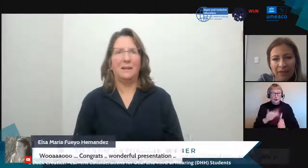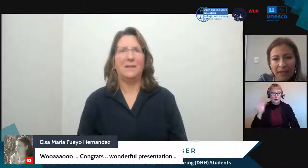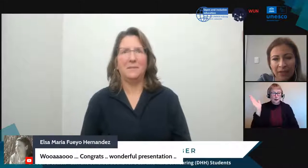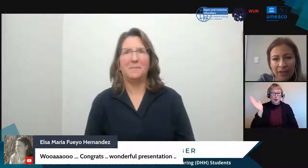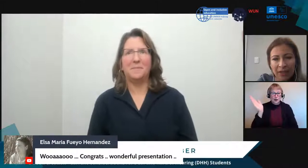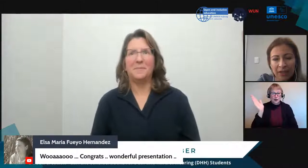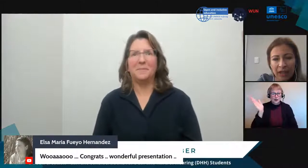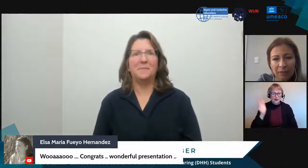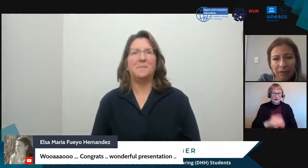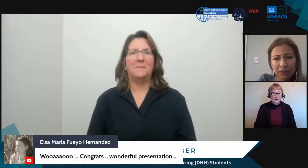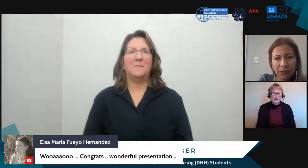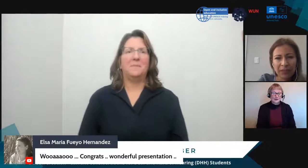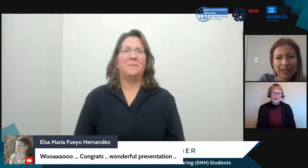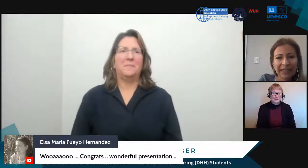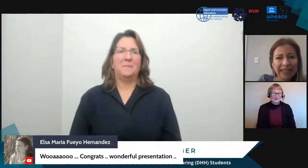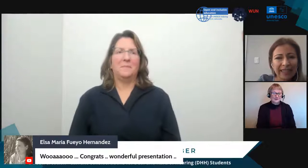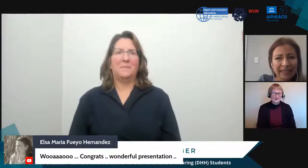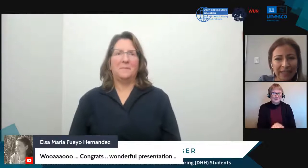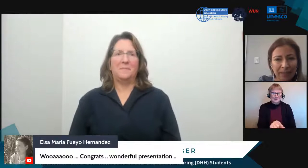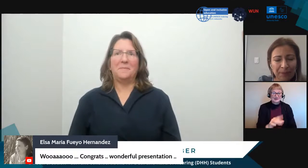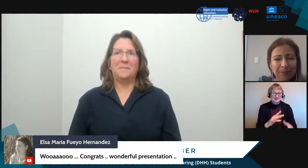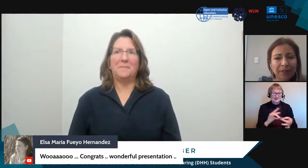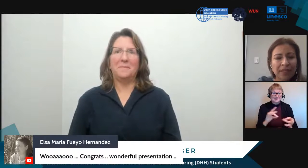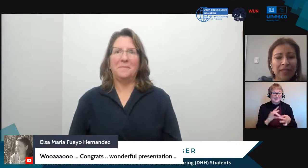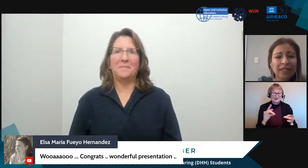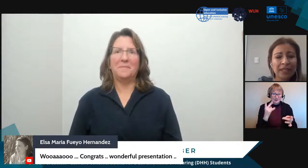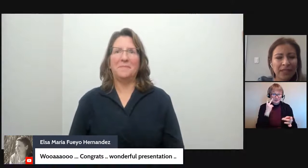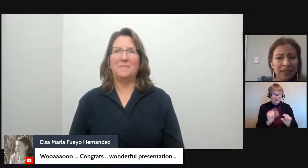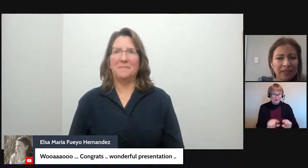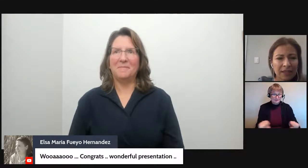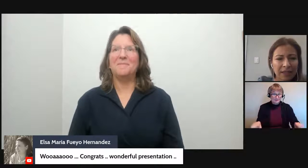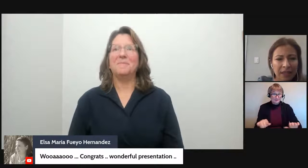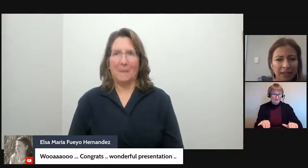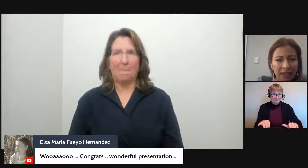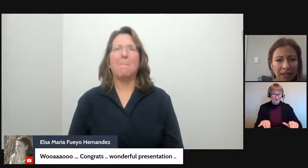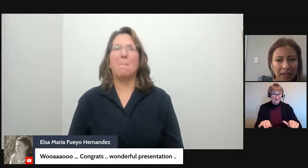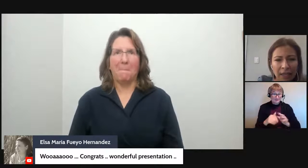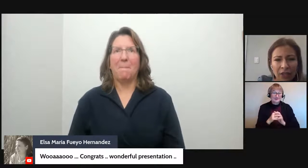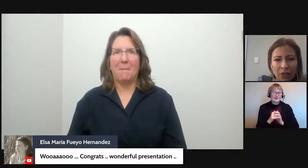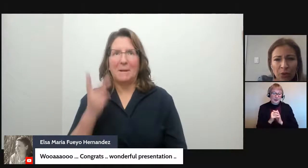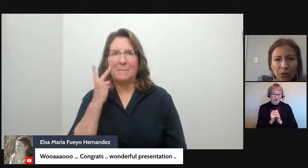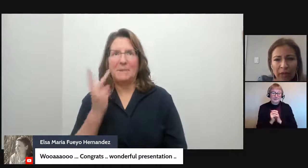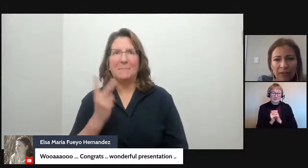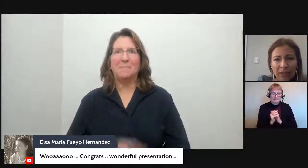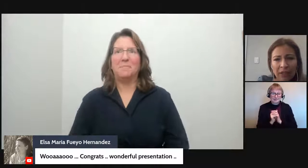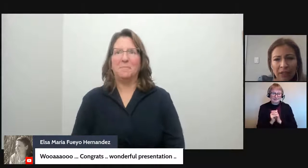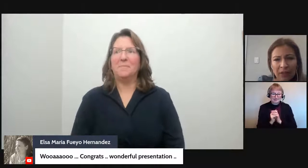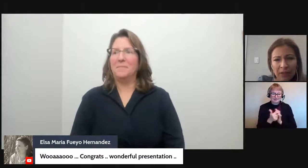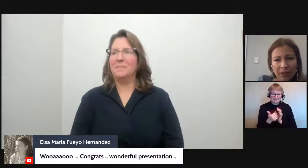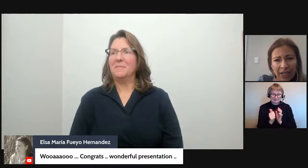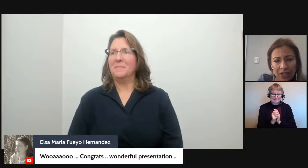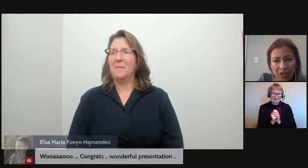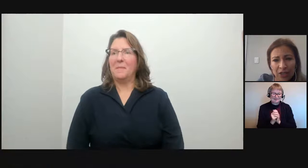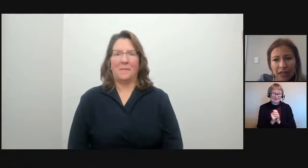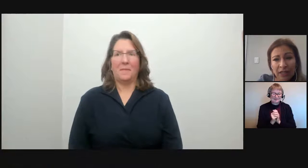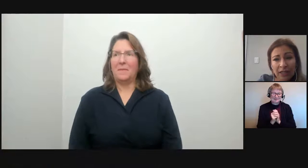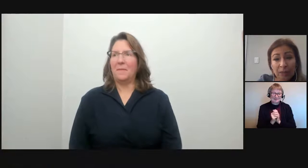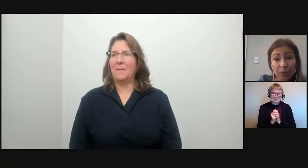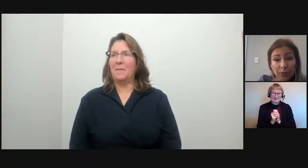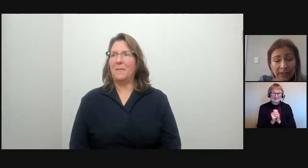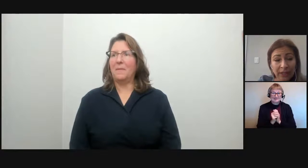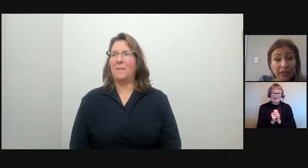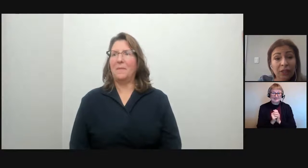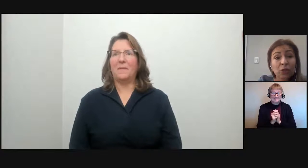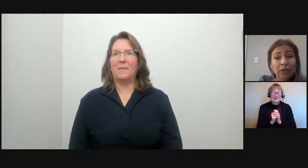We have another comment from Rita Garcia. She says, to have an inclusive education, it